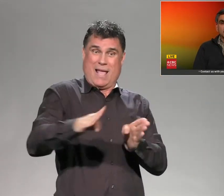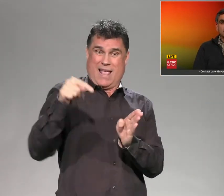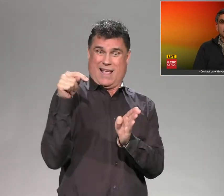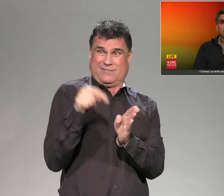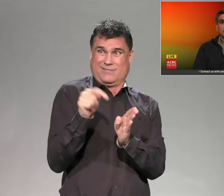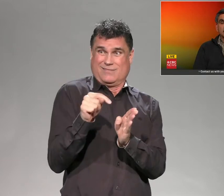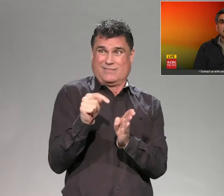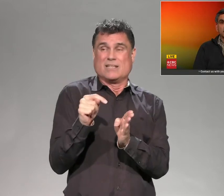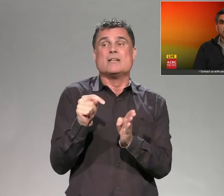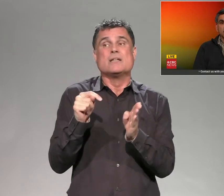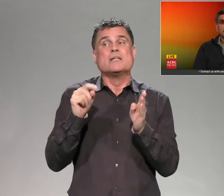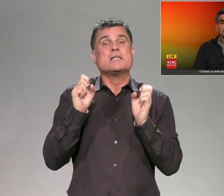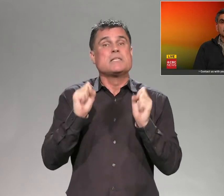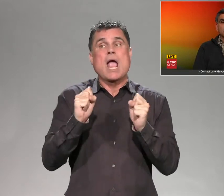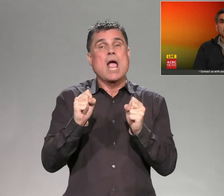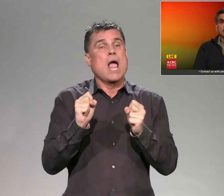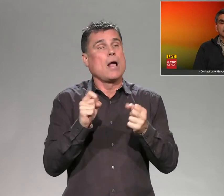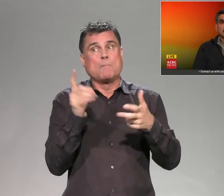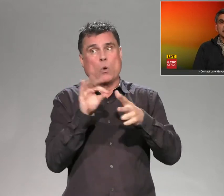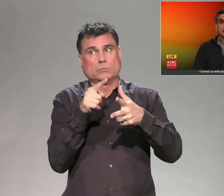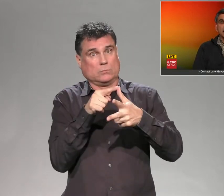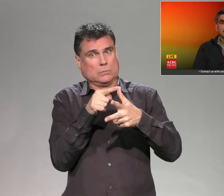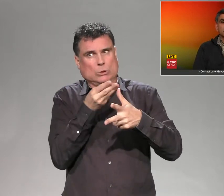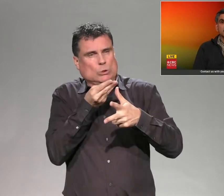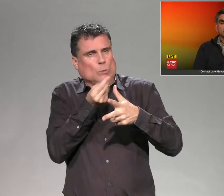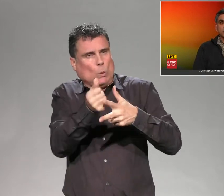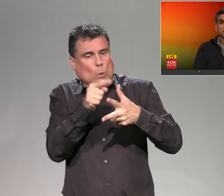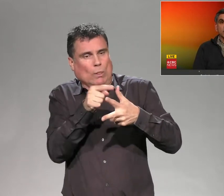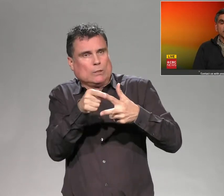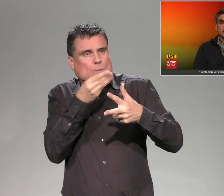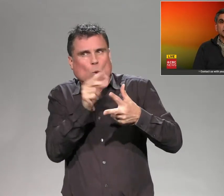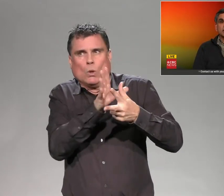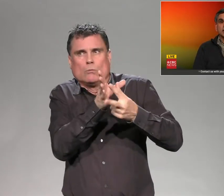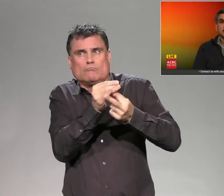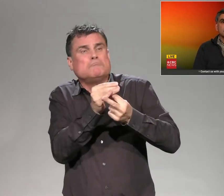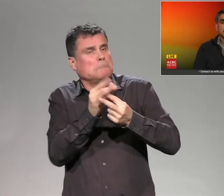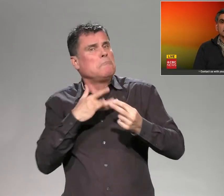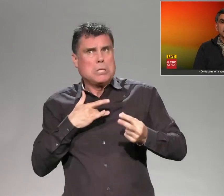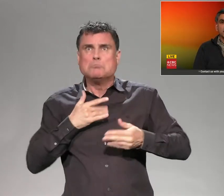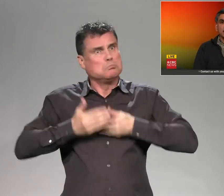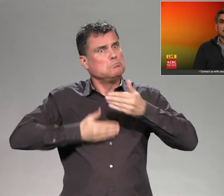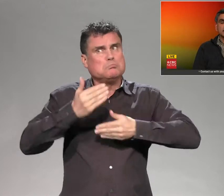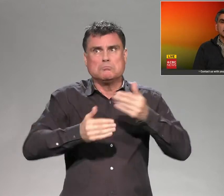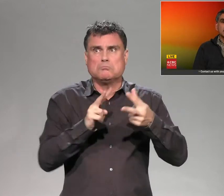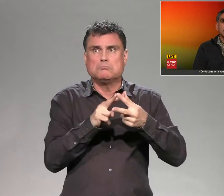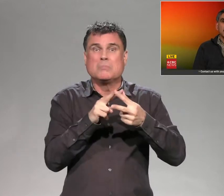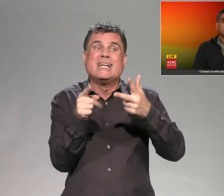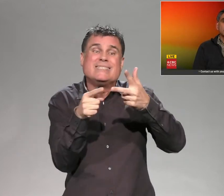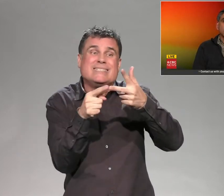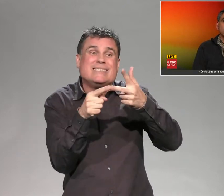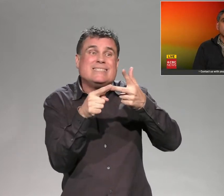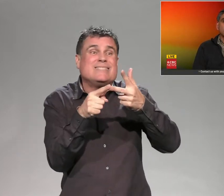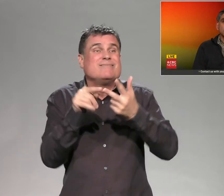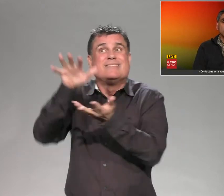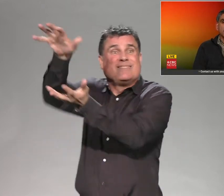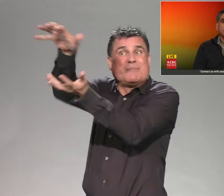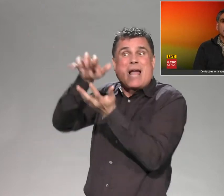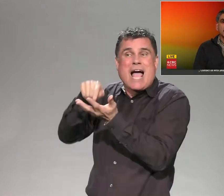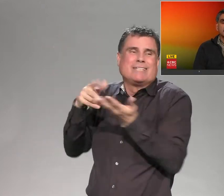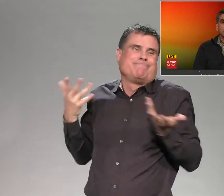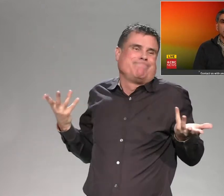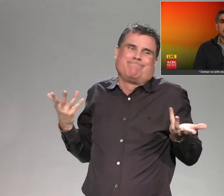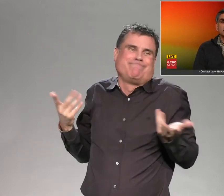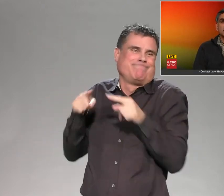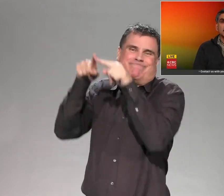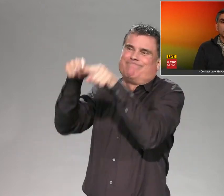one is something we cannot really control. If there is supply uncertainty, that is going to throw a wrench in the best laid plans. And so to buffer